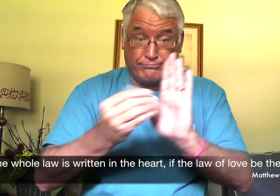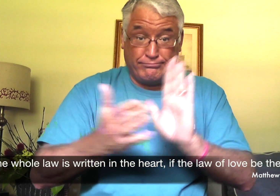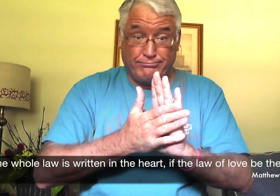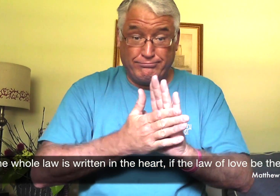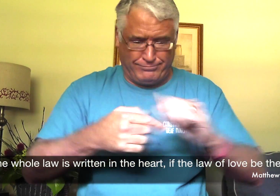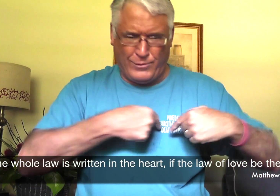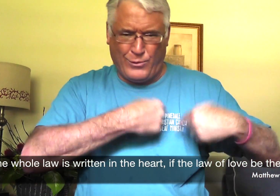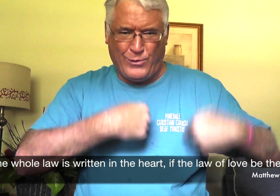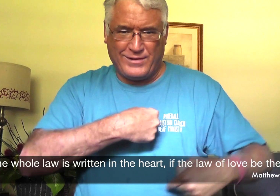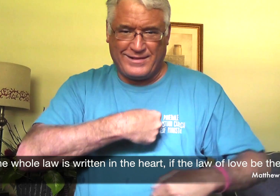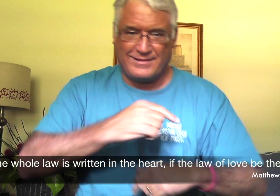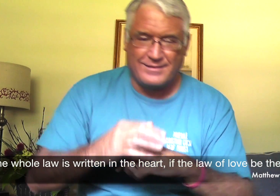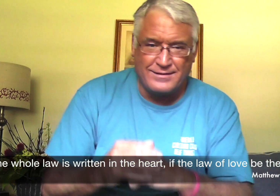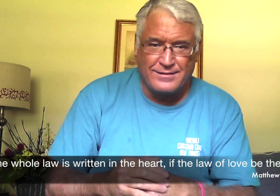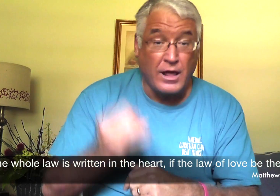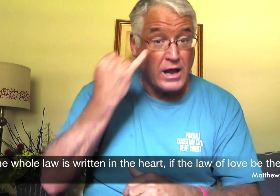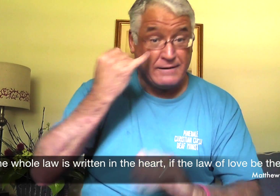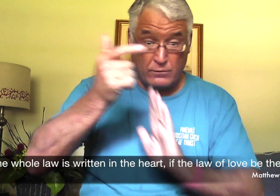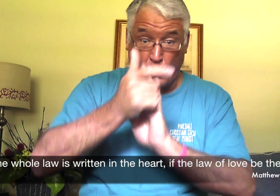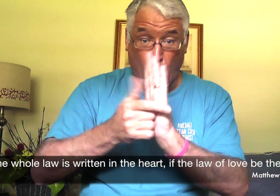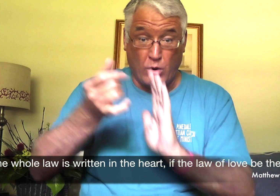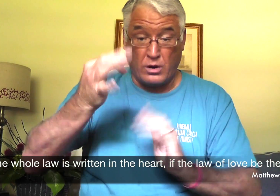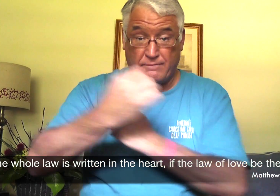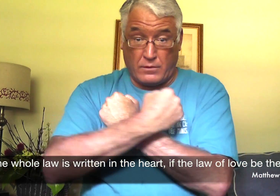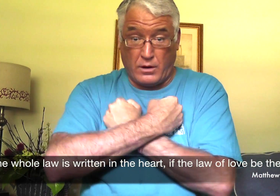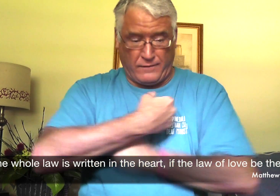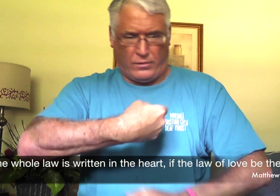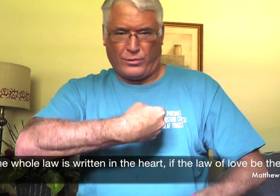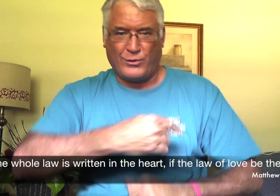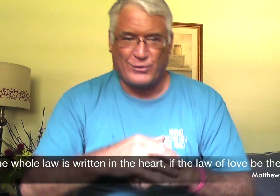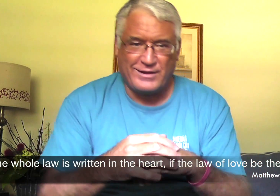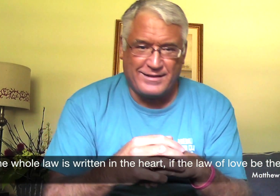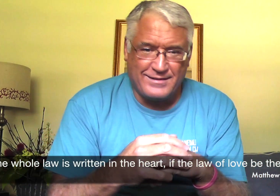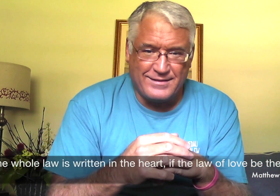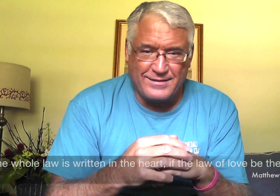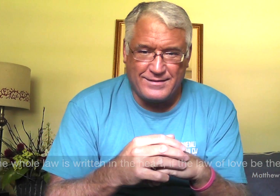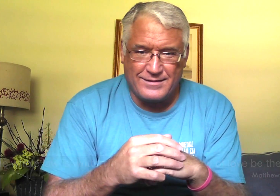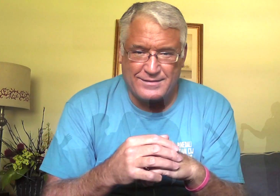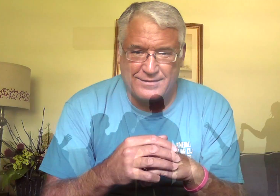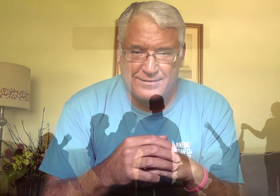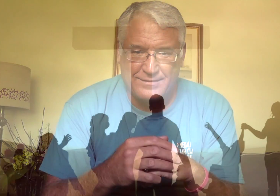whole law is written in the heart if the law of love be there.